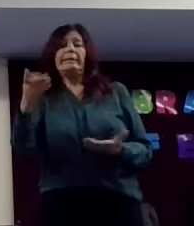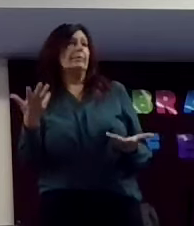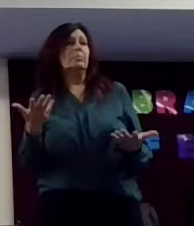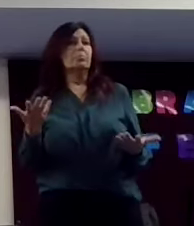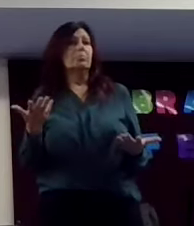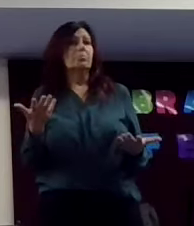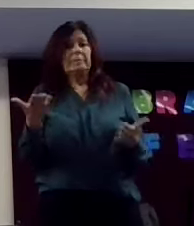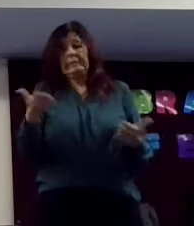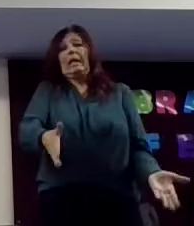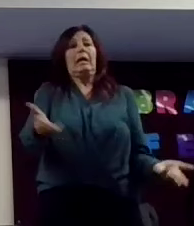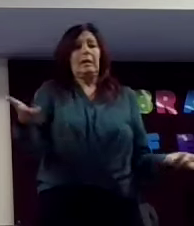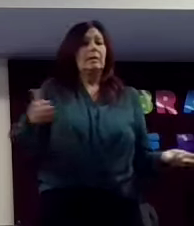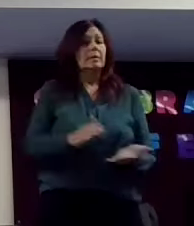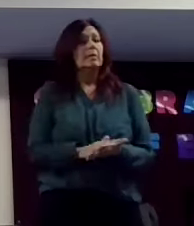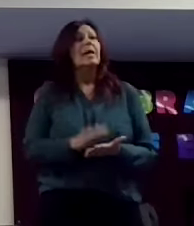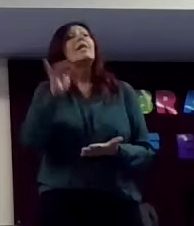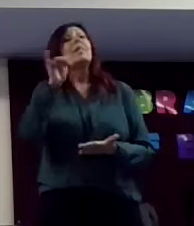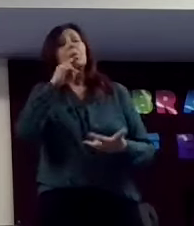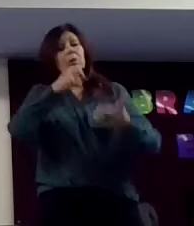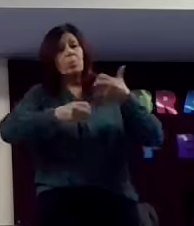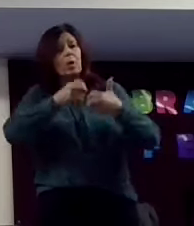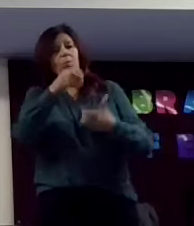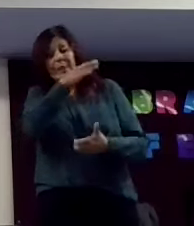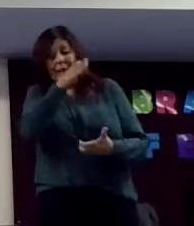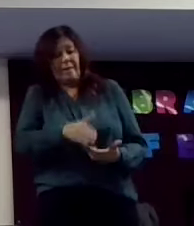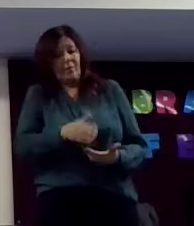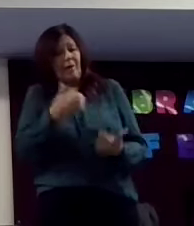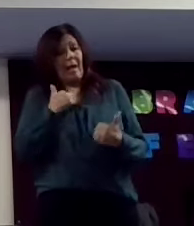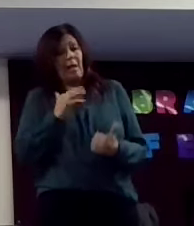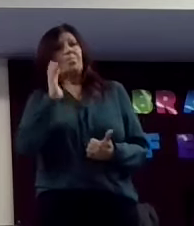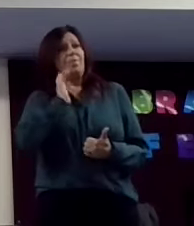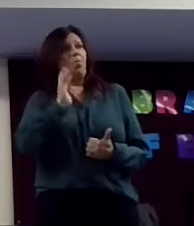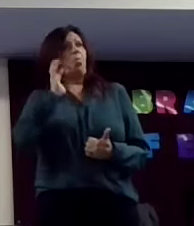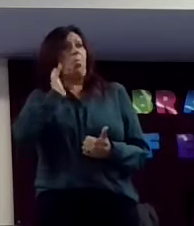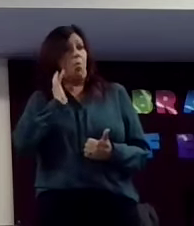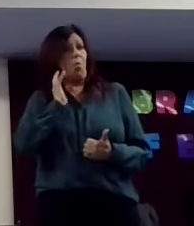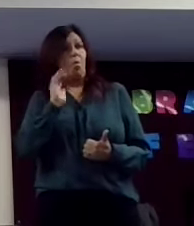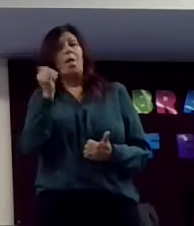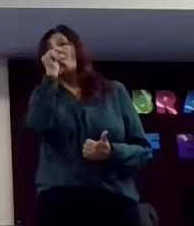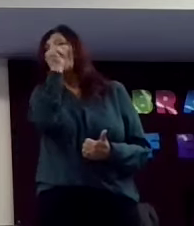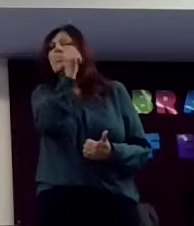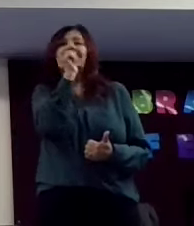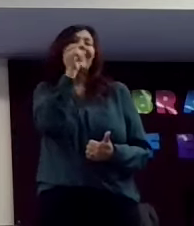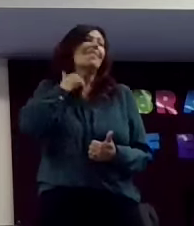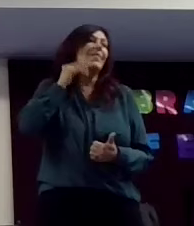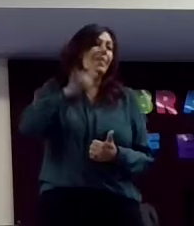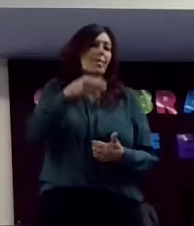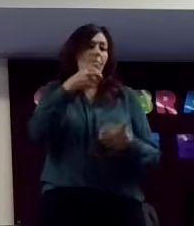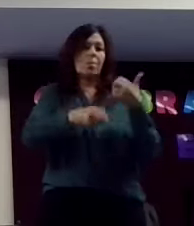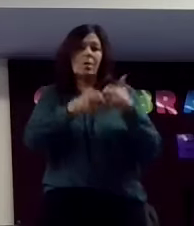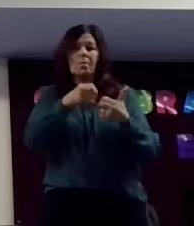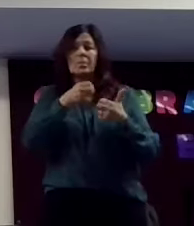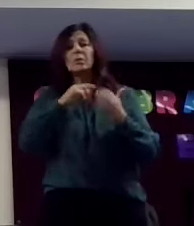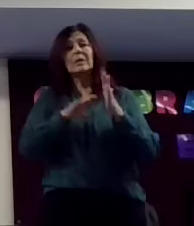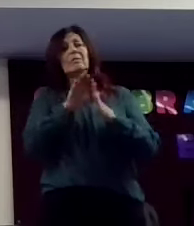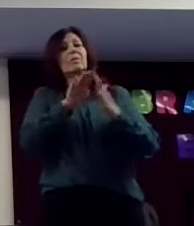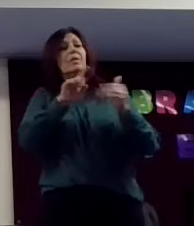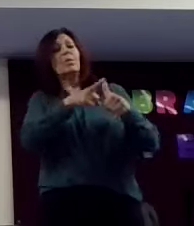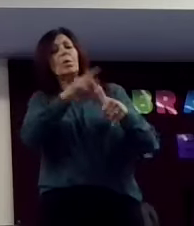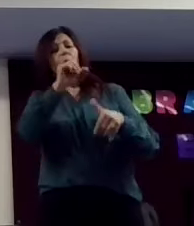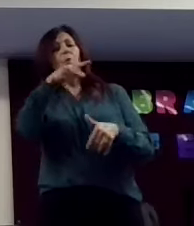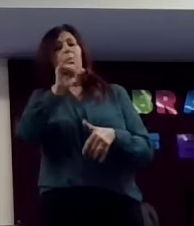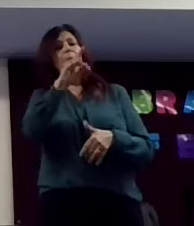overdosing and dying. And that was a problem that we never had before with other drugs like cocaine. And so we developed the first opioid